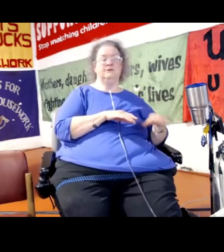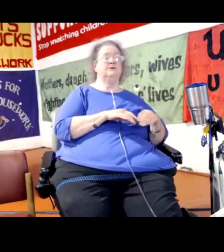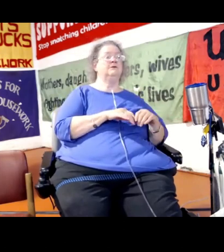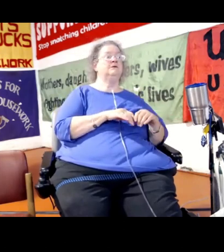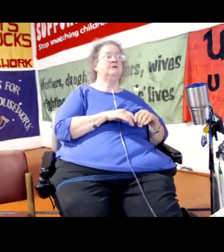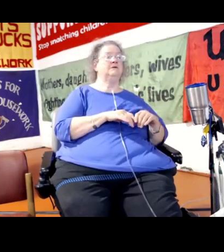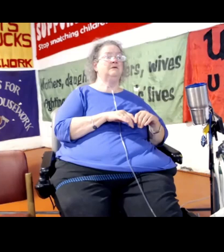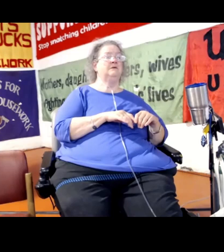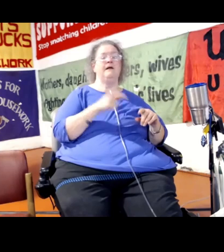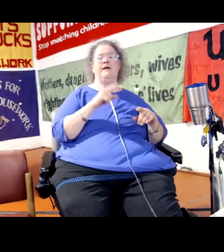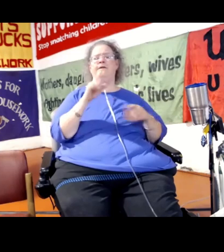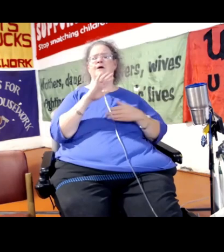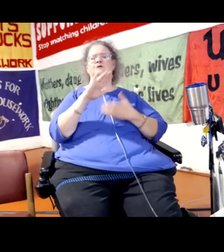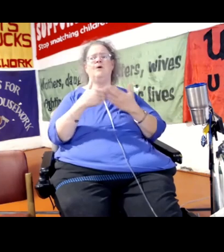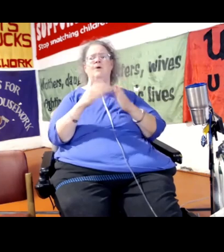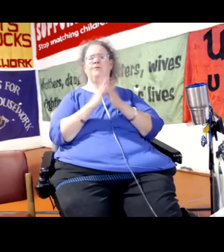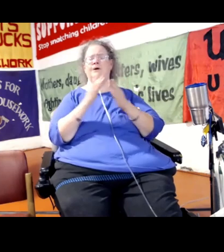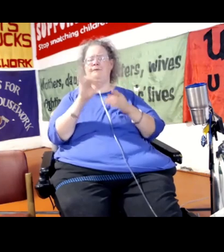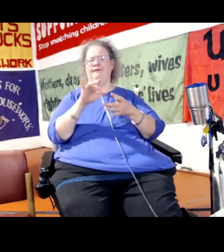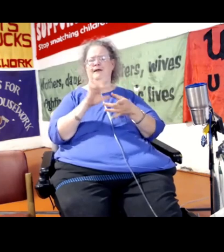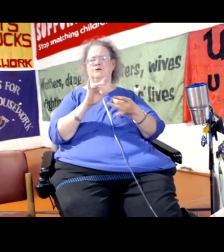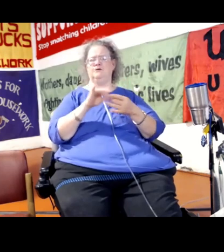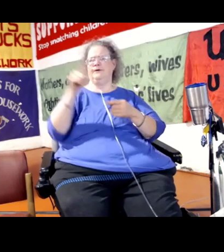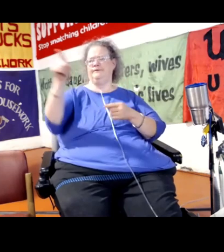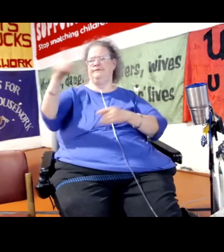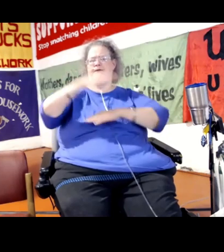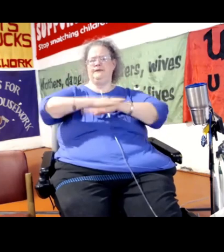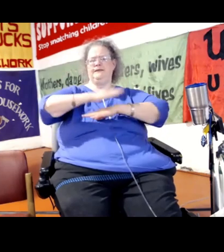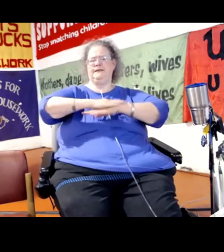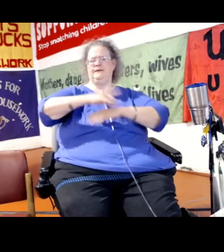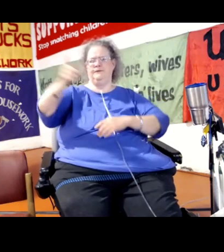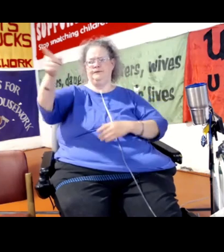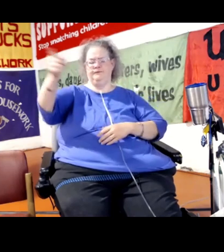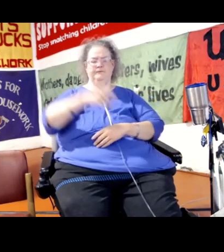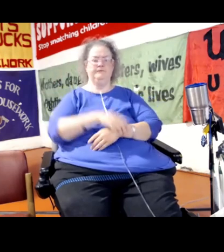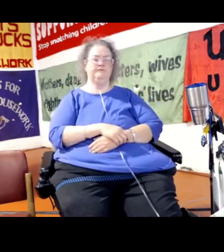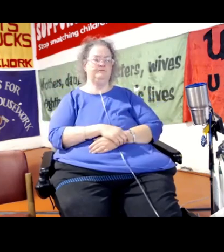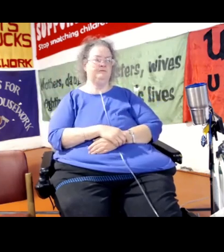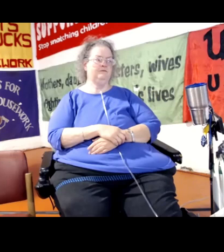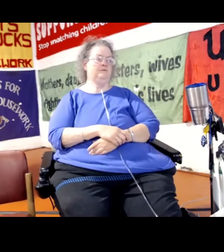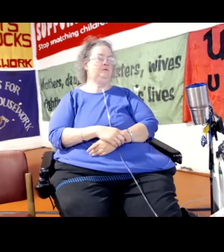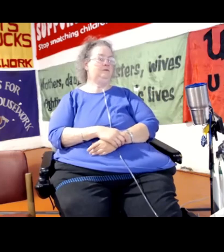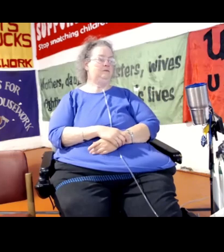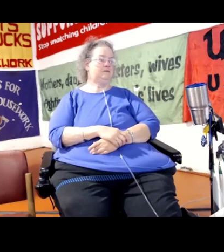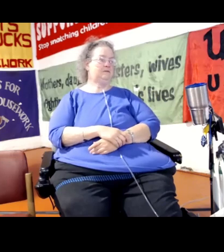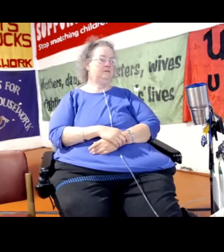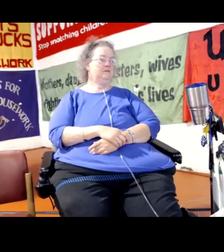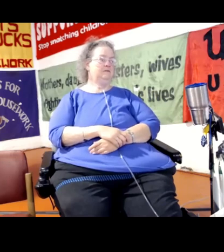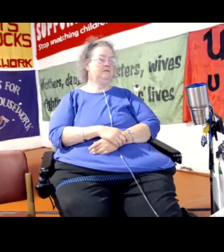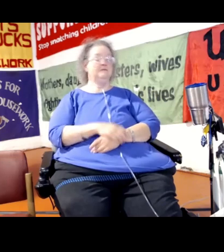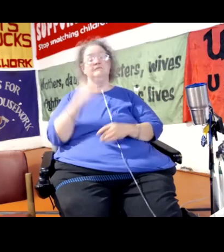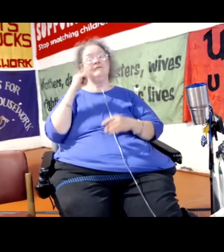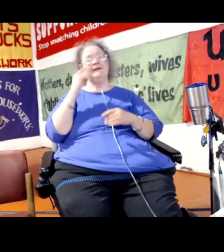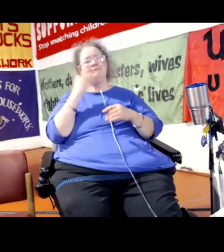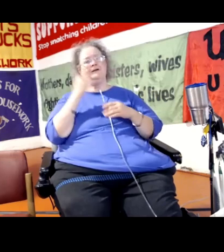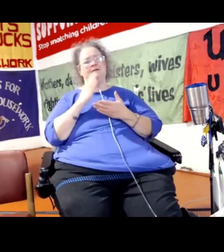there's a whole book about that story at the desk. I think I better stop there. Maybe I can say